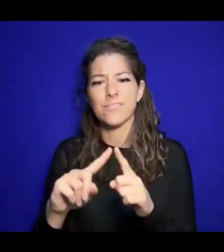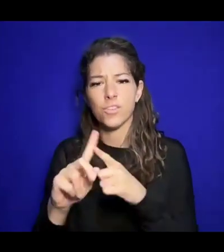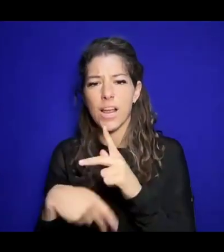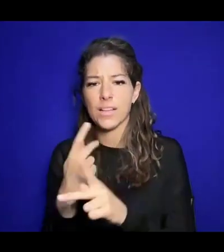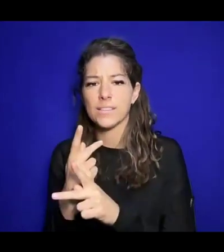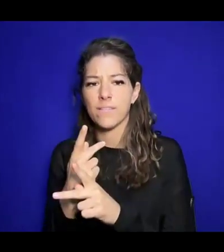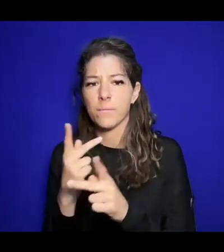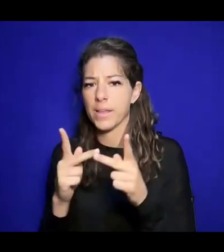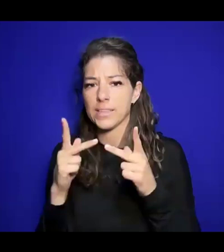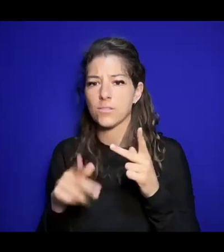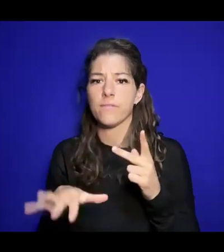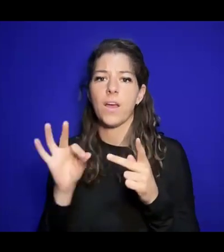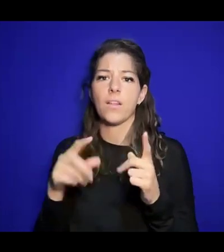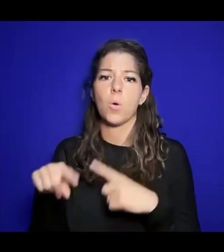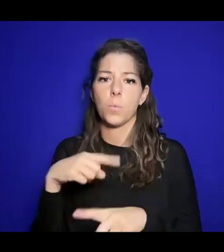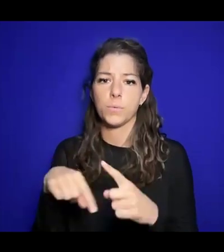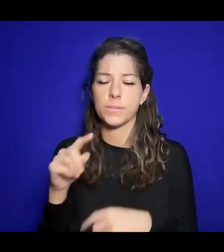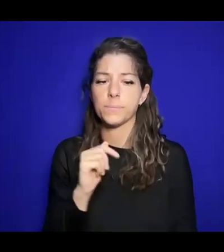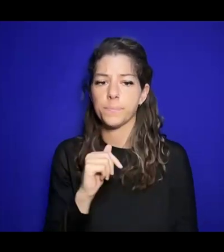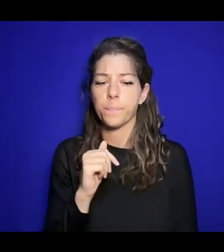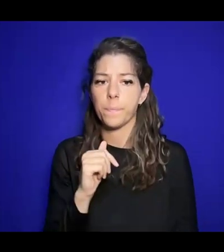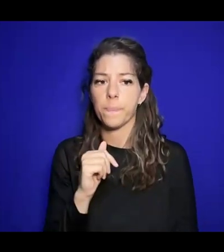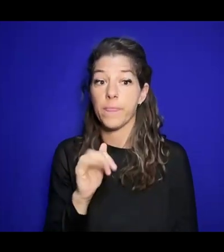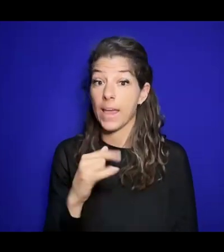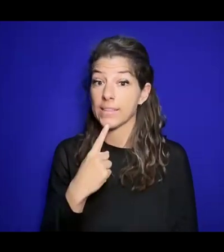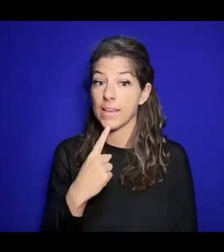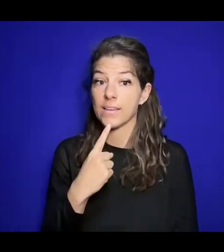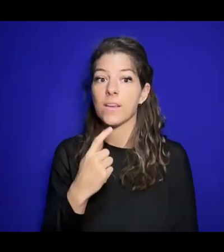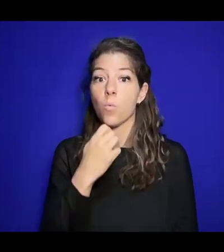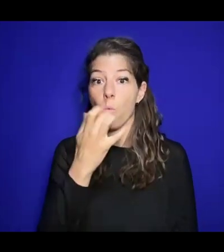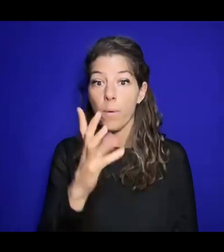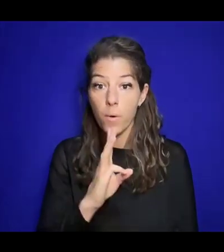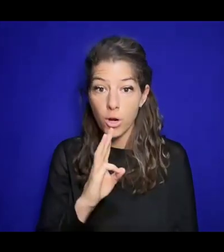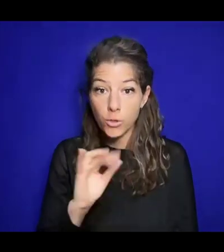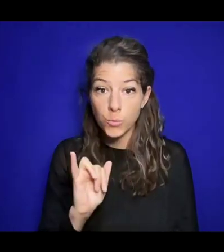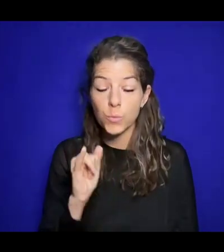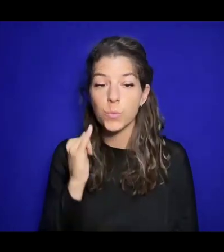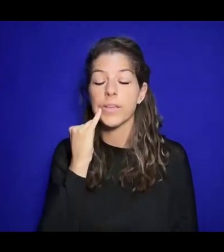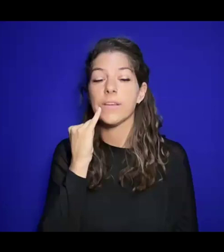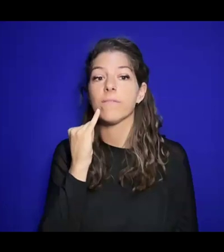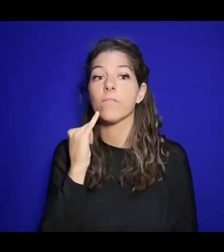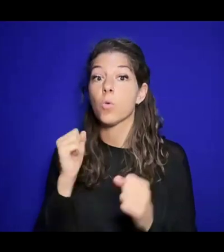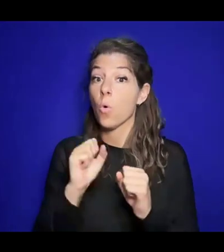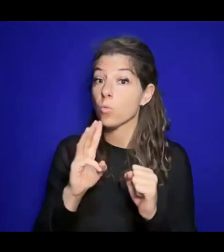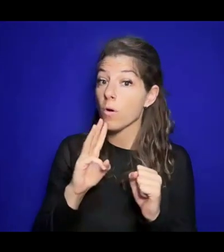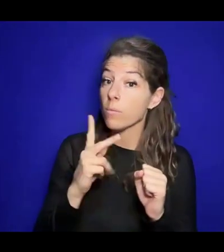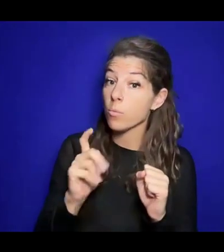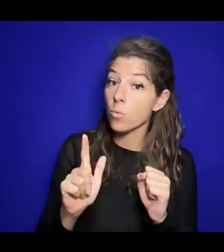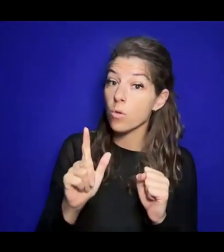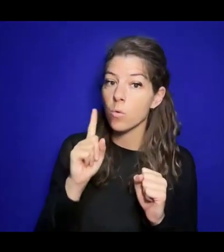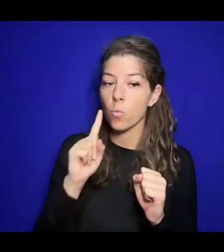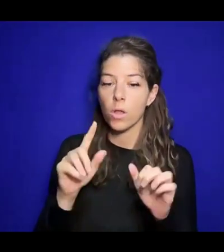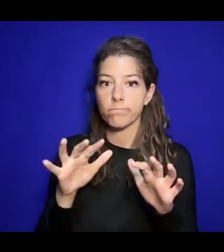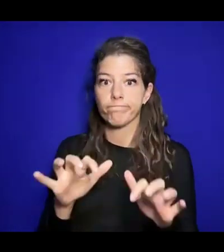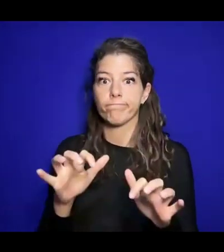of places to find those. And as I said, get warm water because if you go in a cold water pool, that's going to cramp